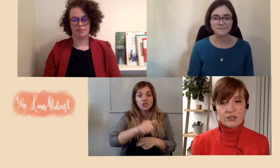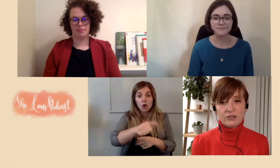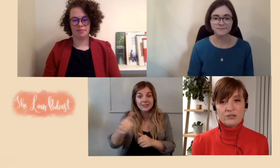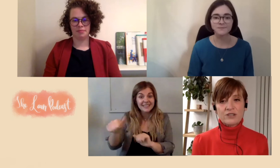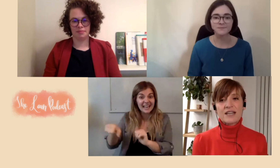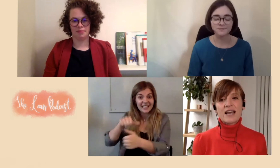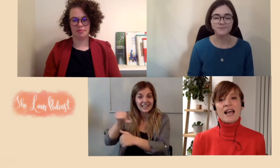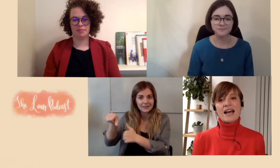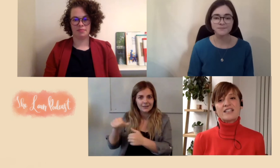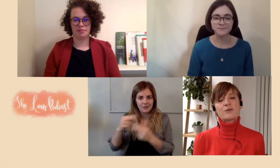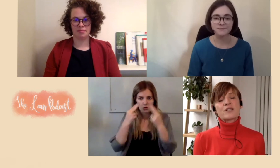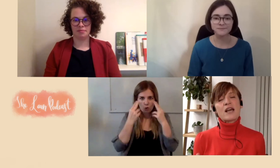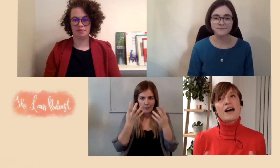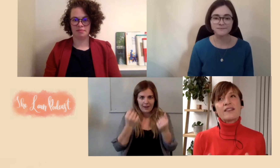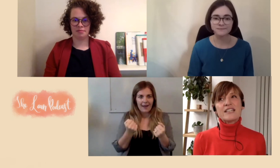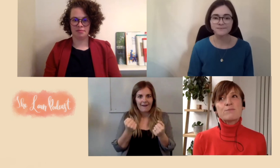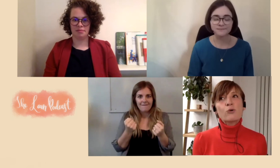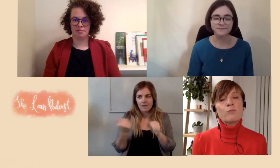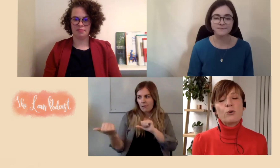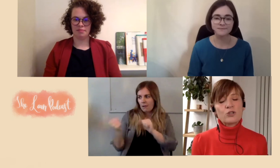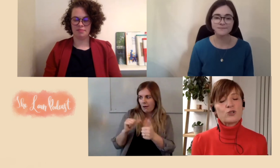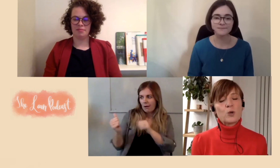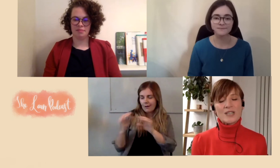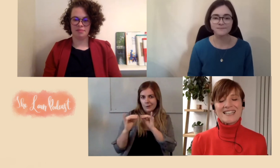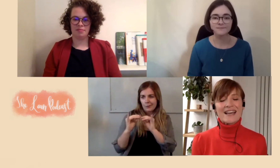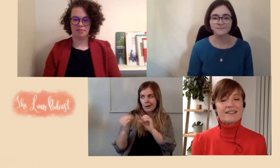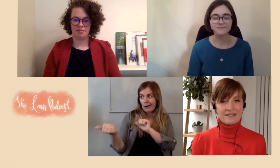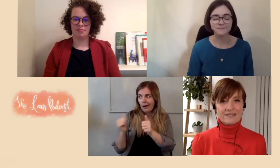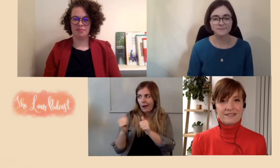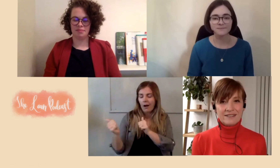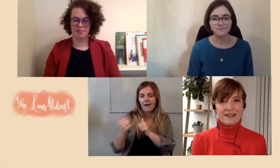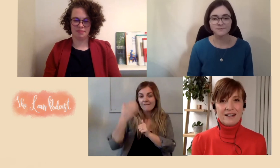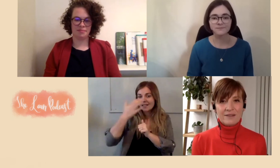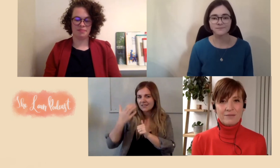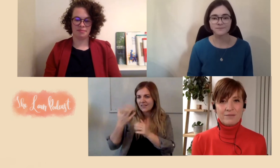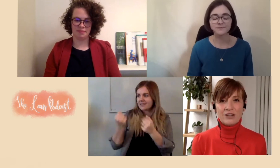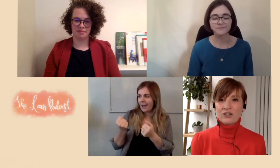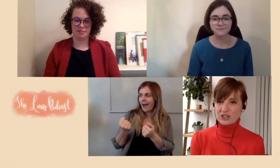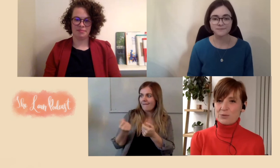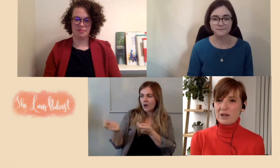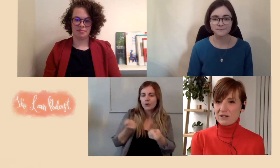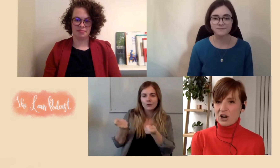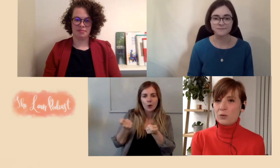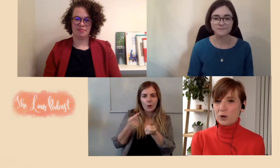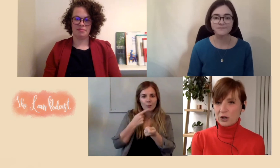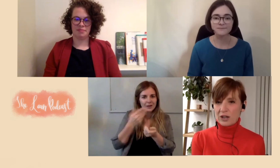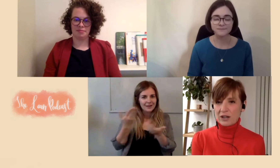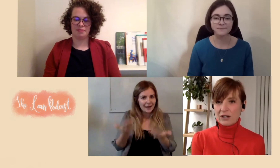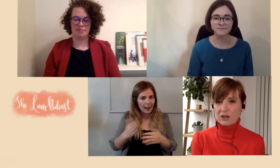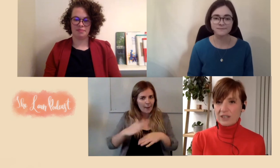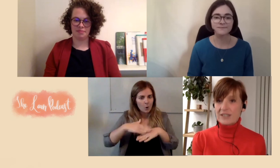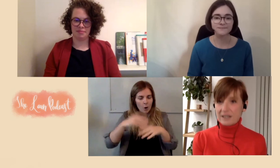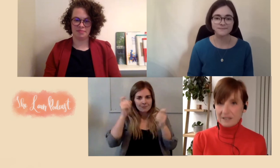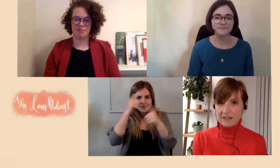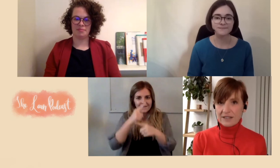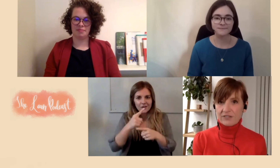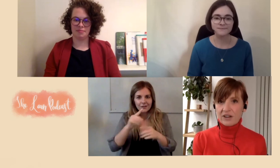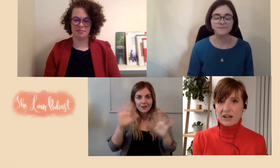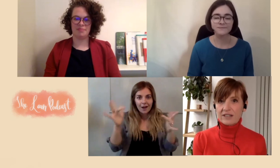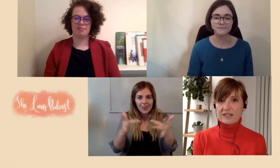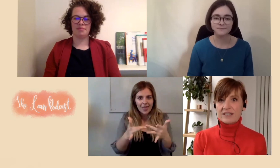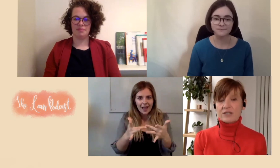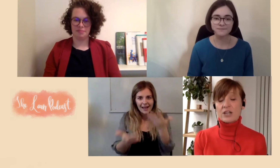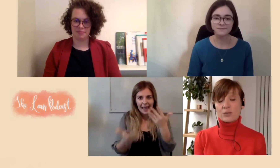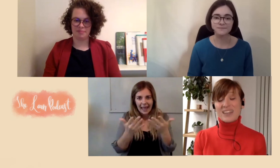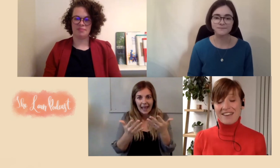to have a really strong chair who understands the interpreting process. And that's, again, I've learnt that. I